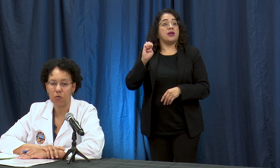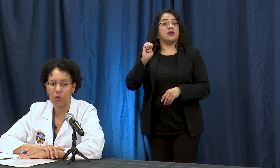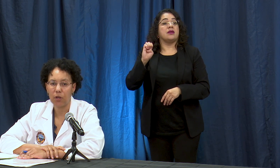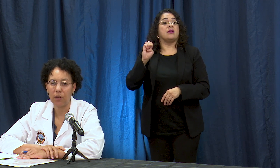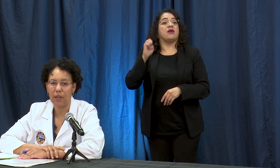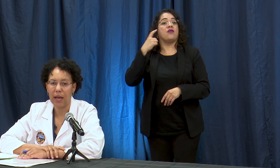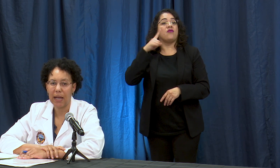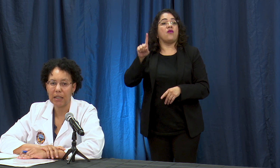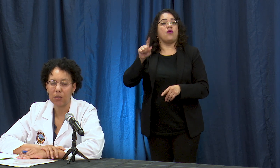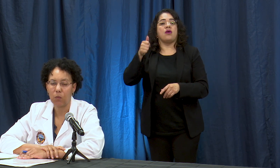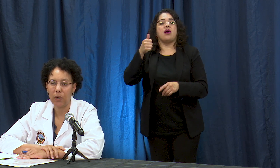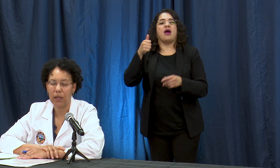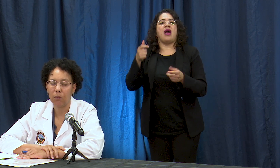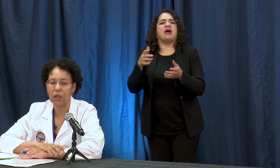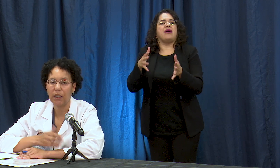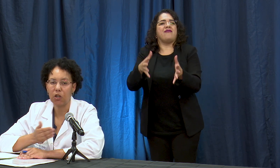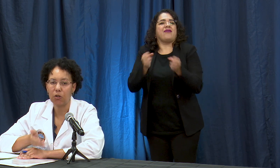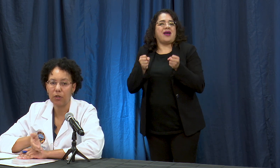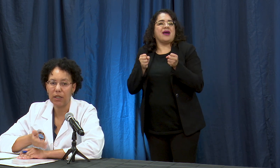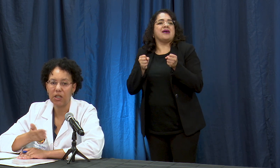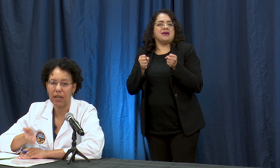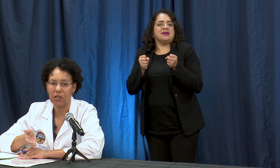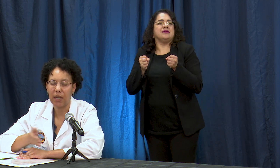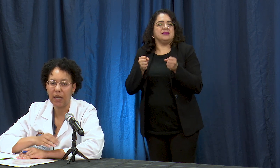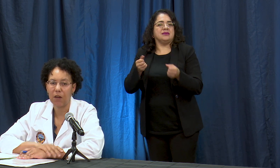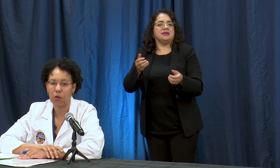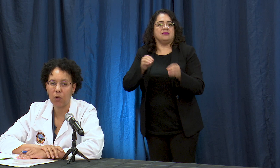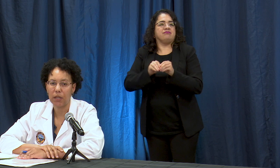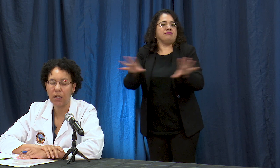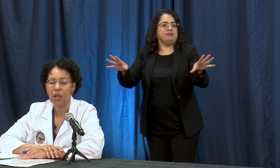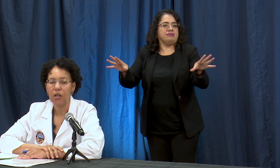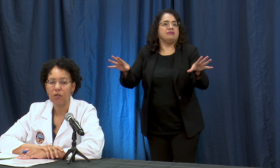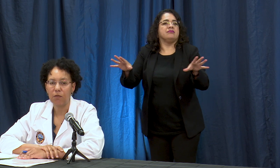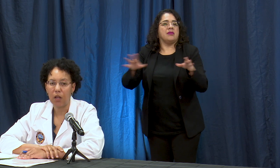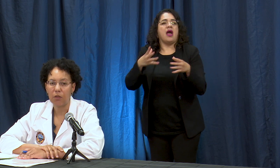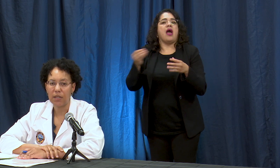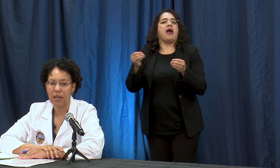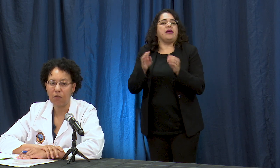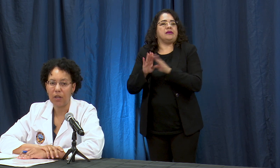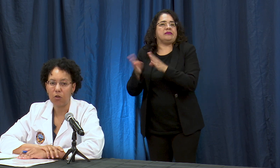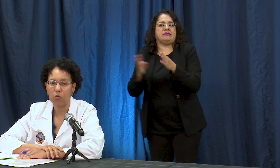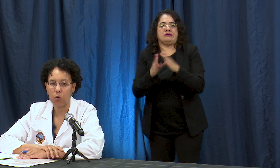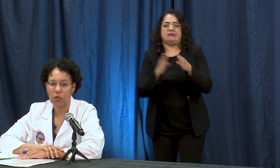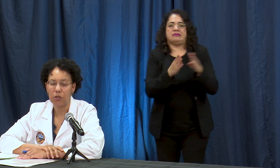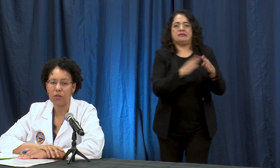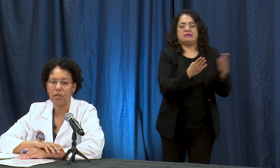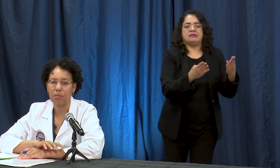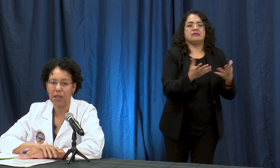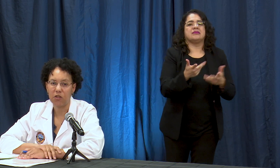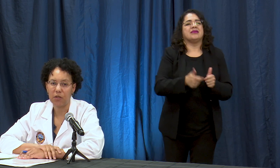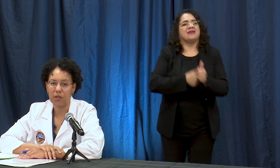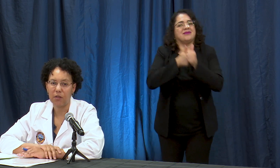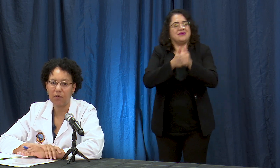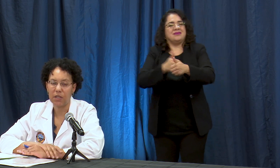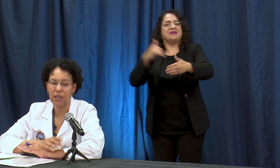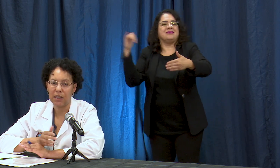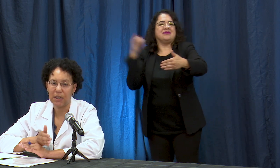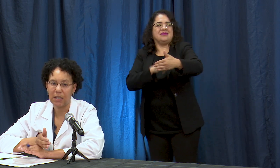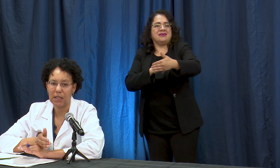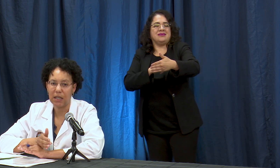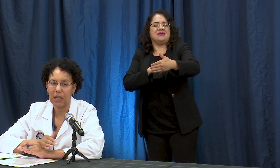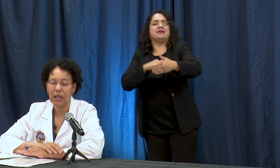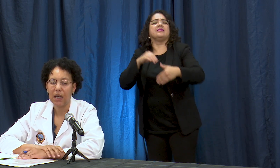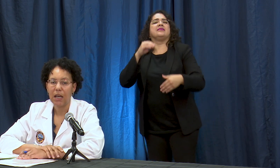making sure that we really encourage and educate everyone to follow the safer at home orders and to make sure that they're